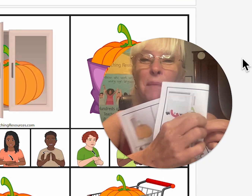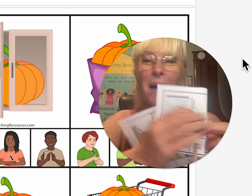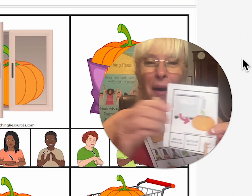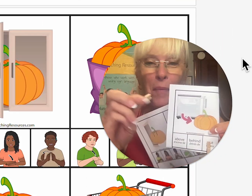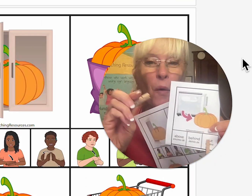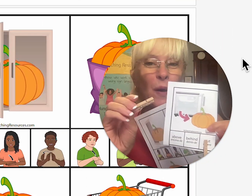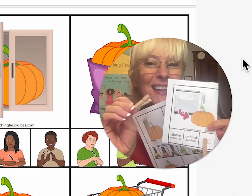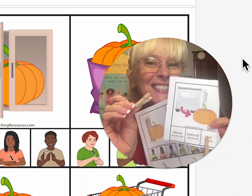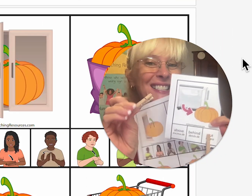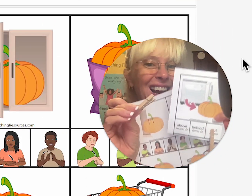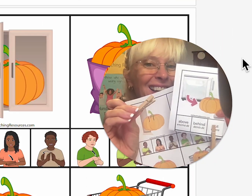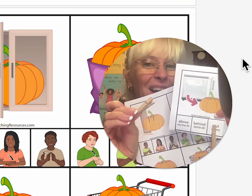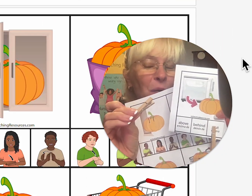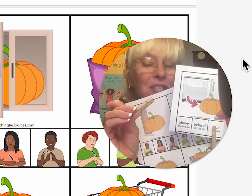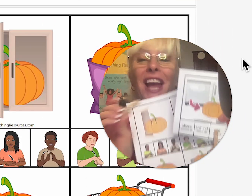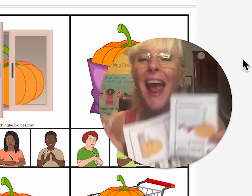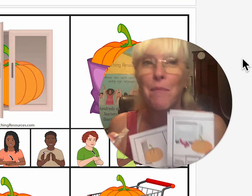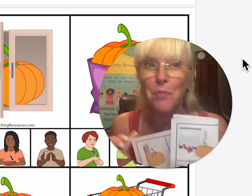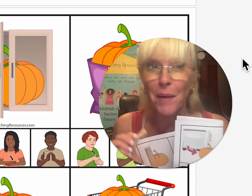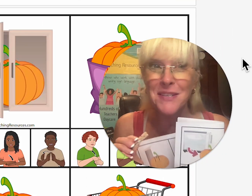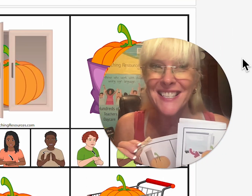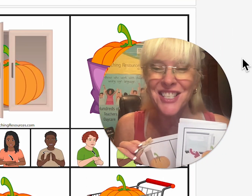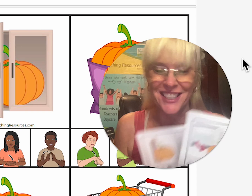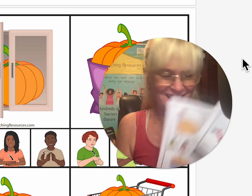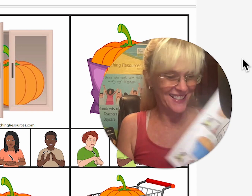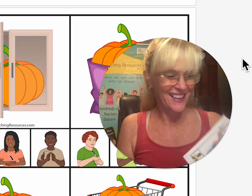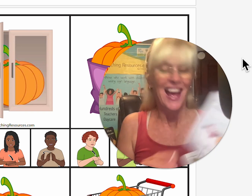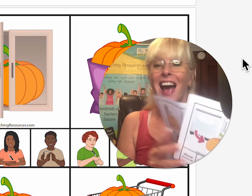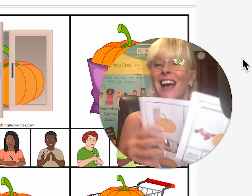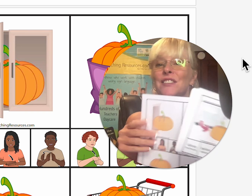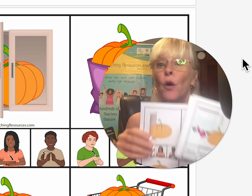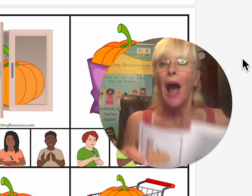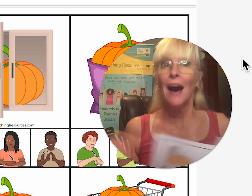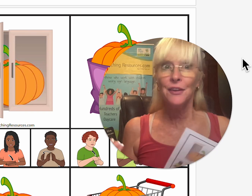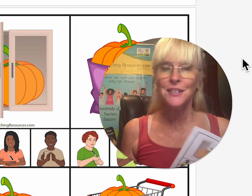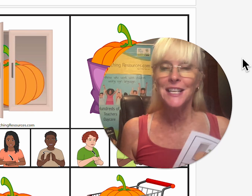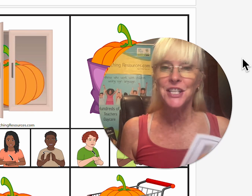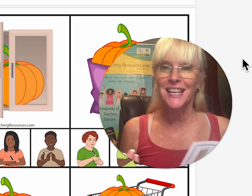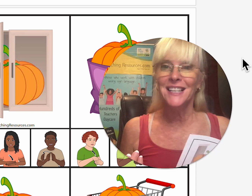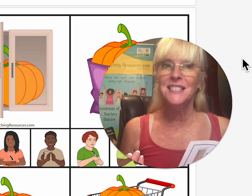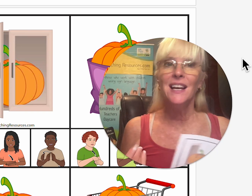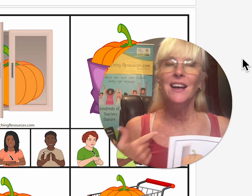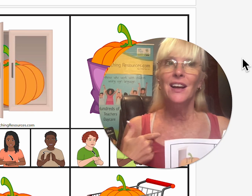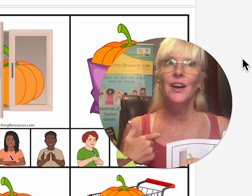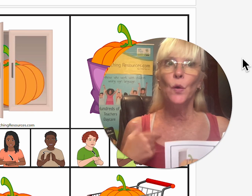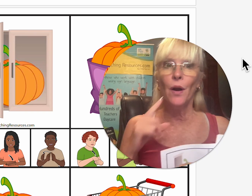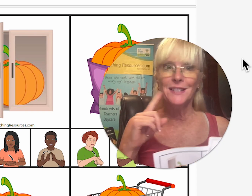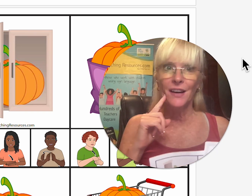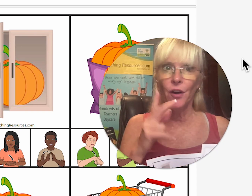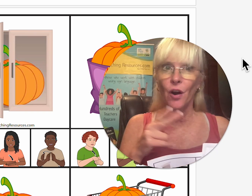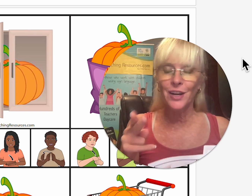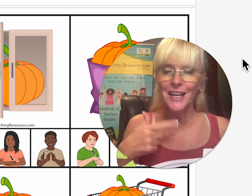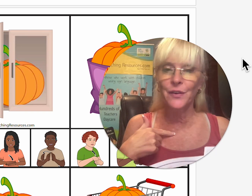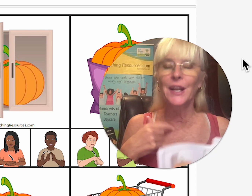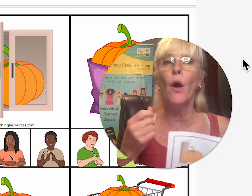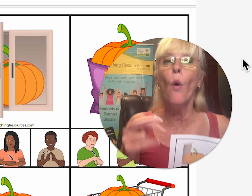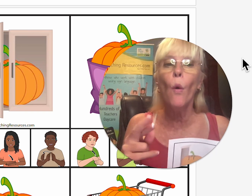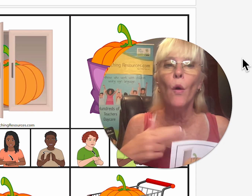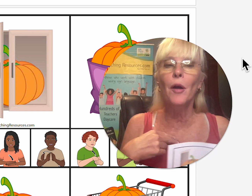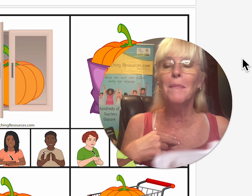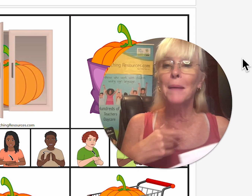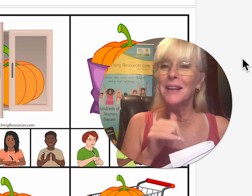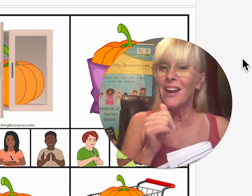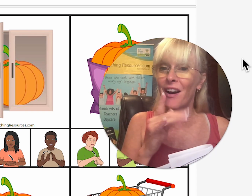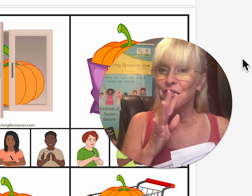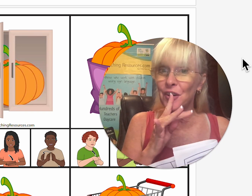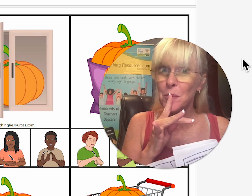Let's clip up with sign language and prepositions. So how do you teach kids who are deaf or hard of hearing